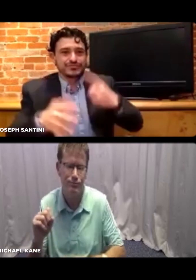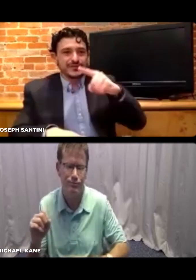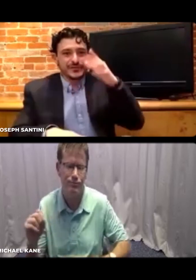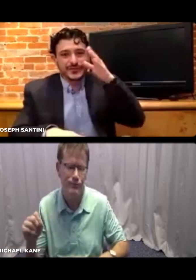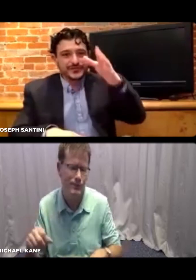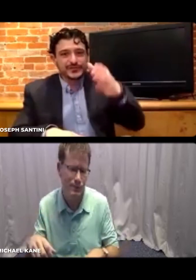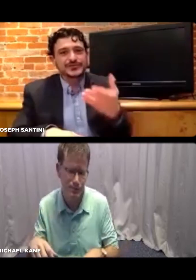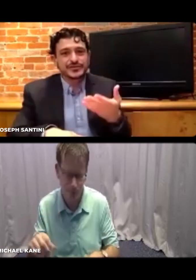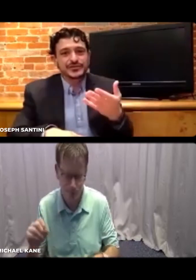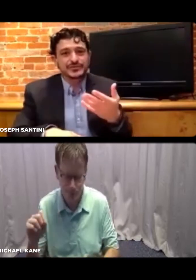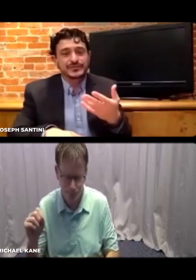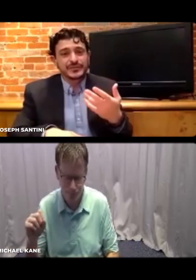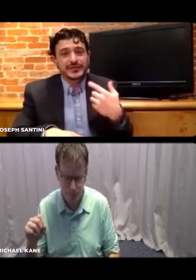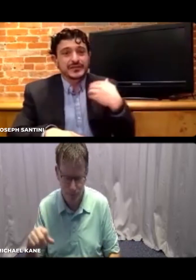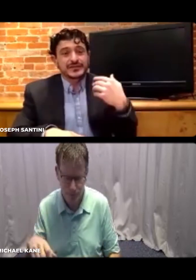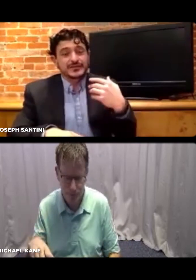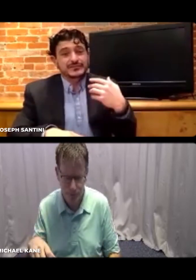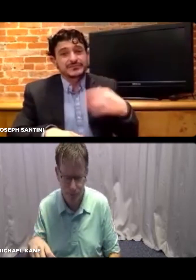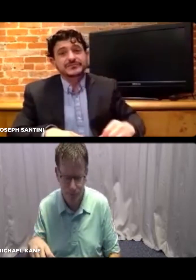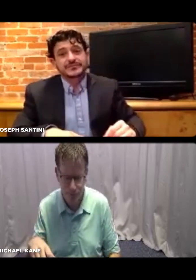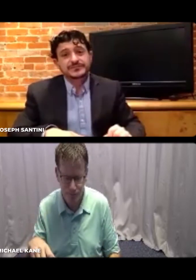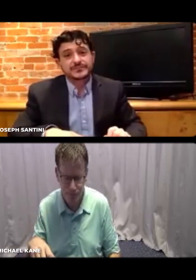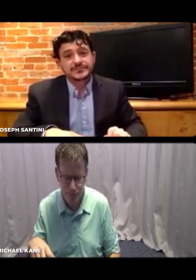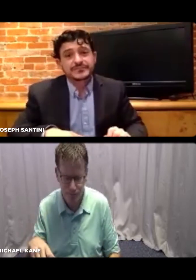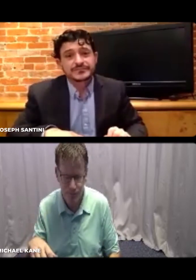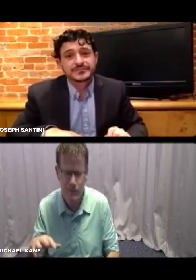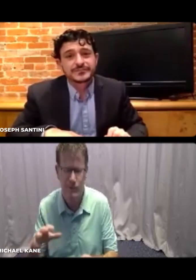planning their future in retirement?